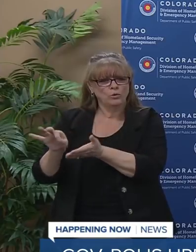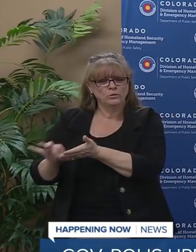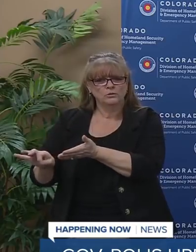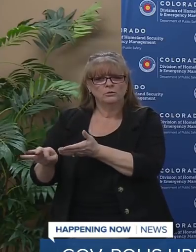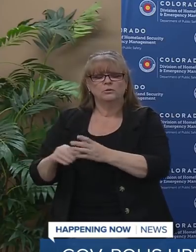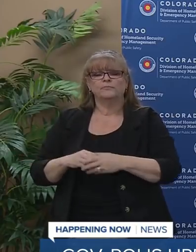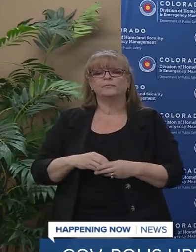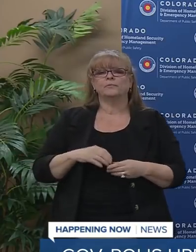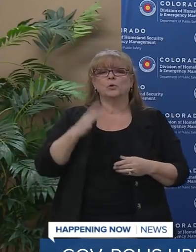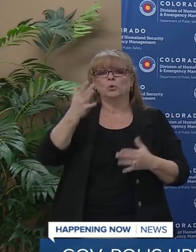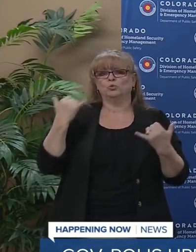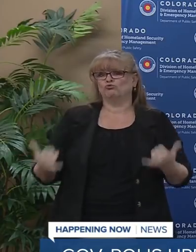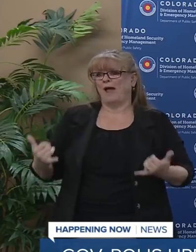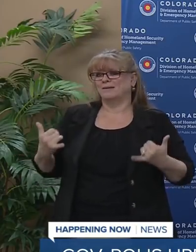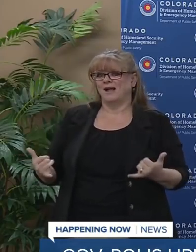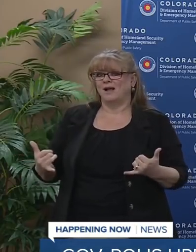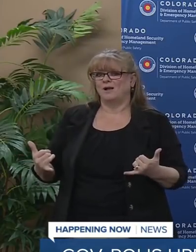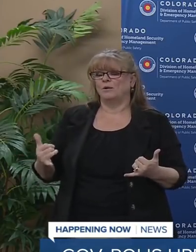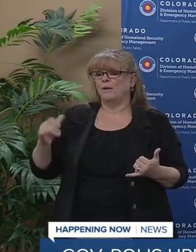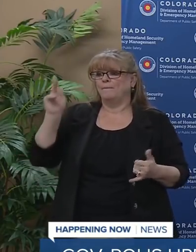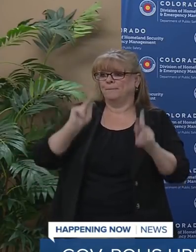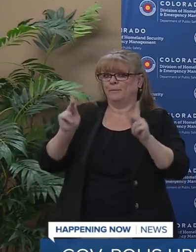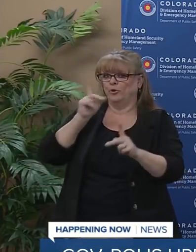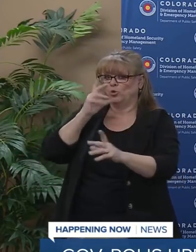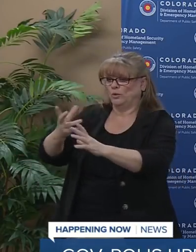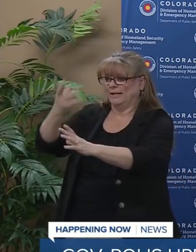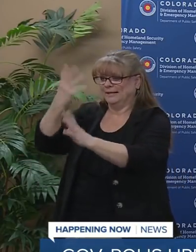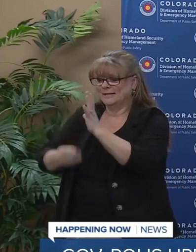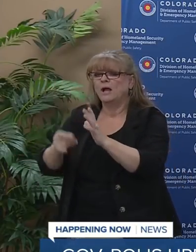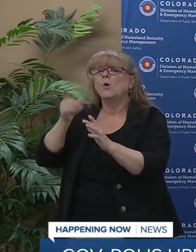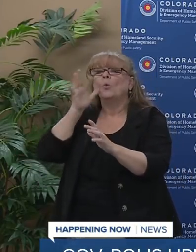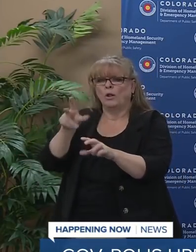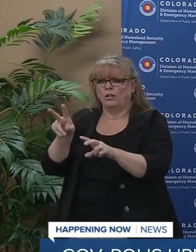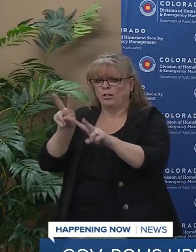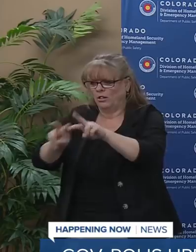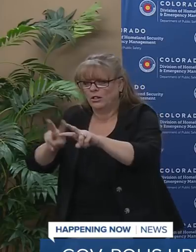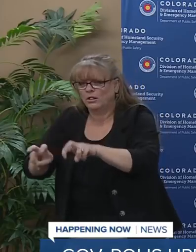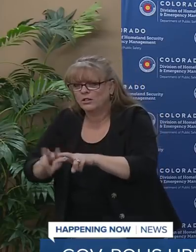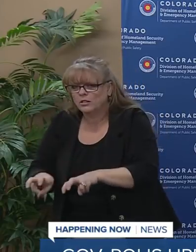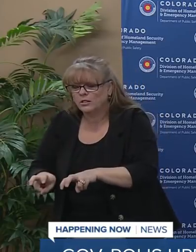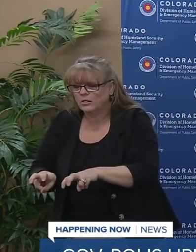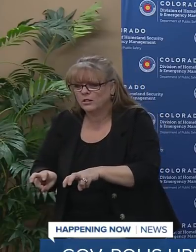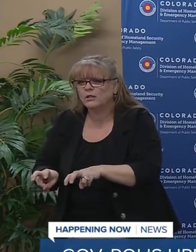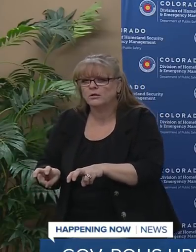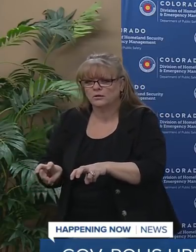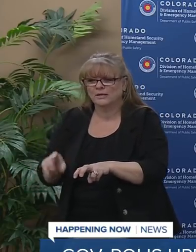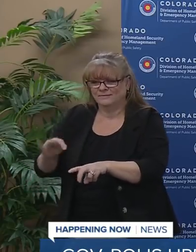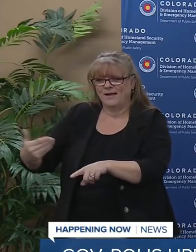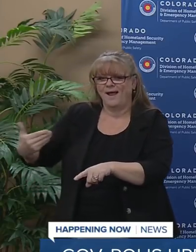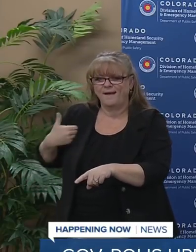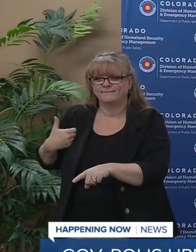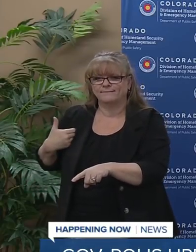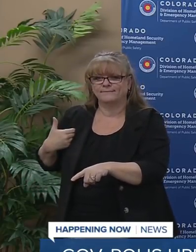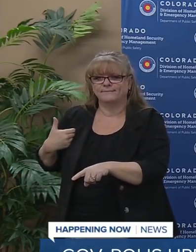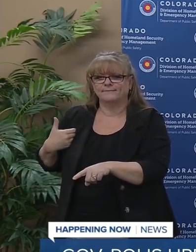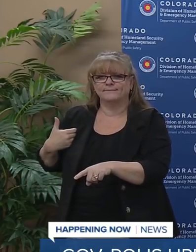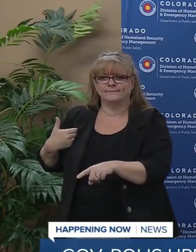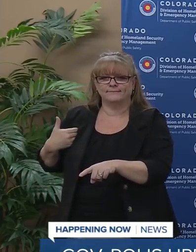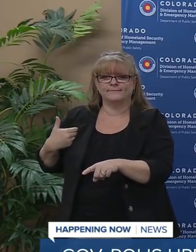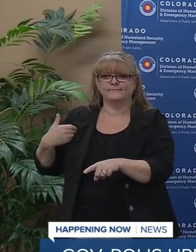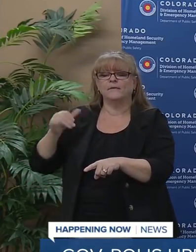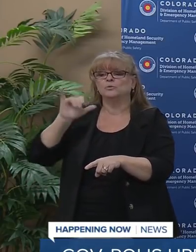setting, the death certificate's issued there. If not, there's a coroner involved. So it should be very close to the actual count, and it's possible the